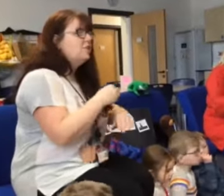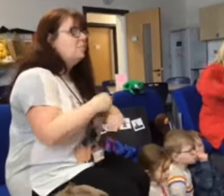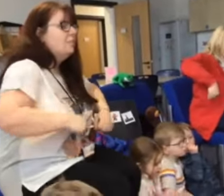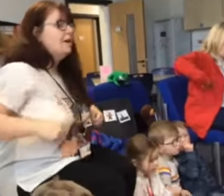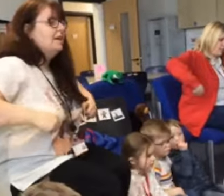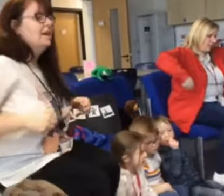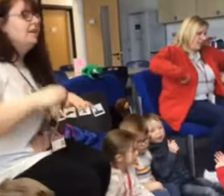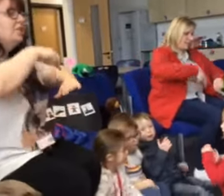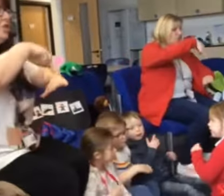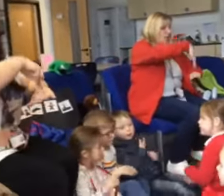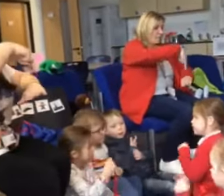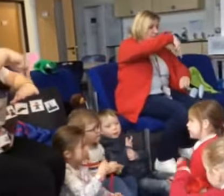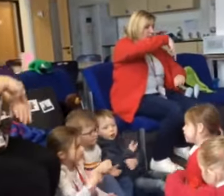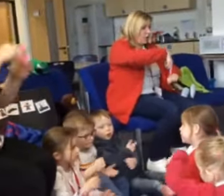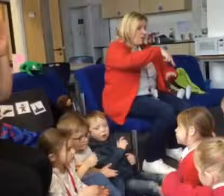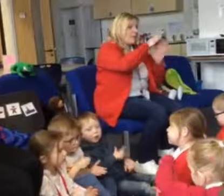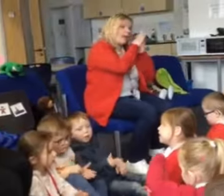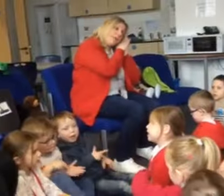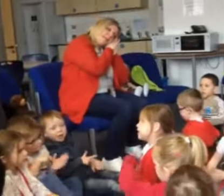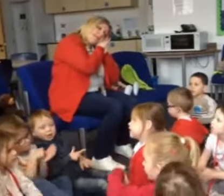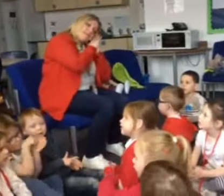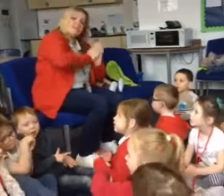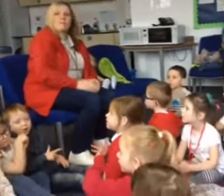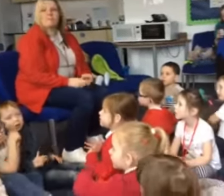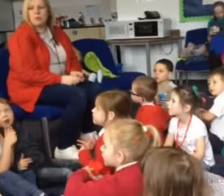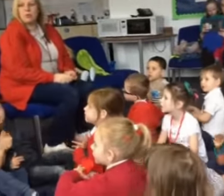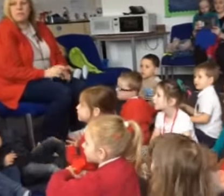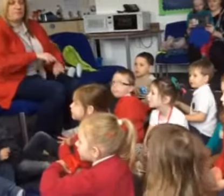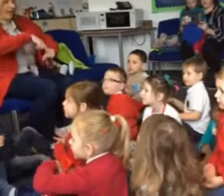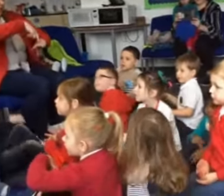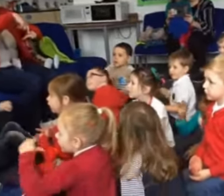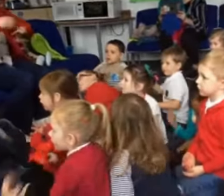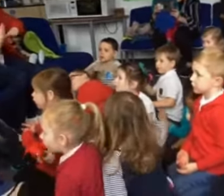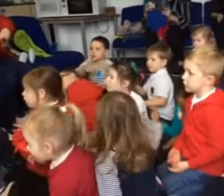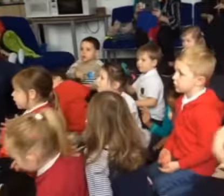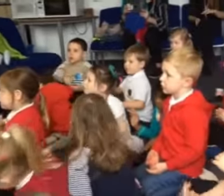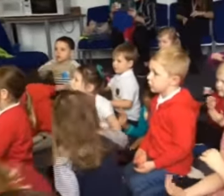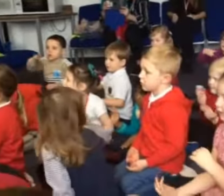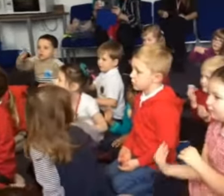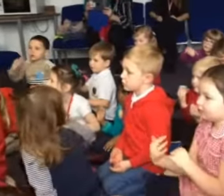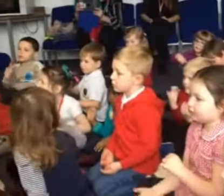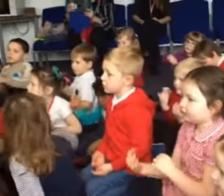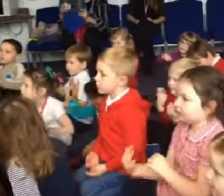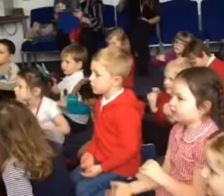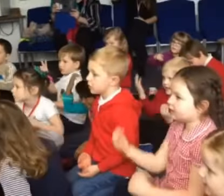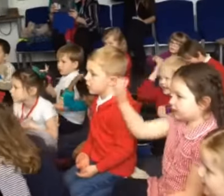little monkeys jumping on a bed. Then he fell off and he bumped his